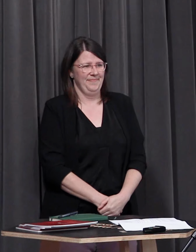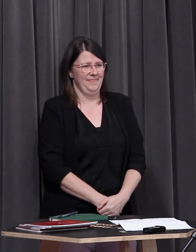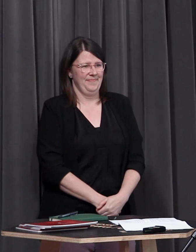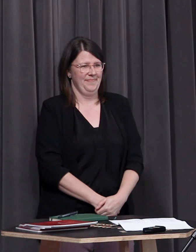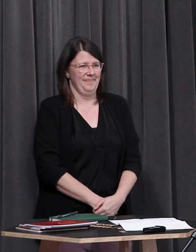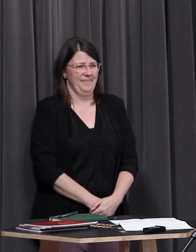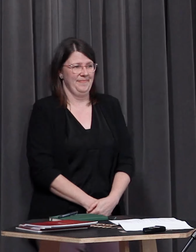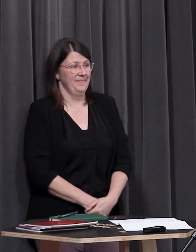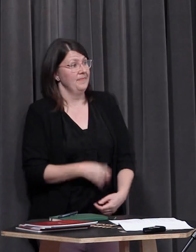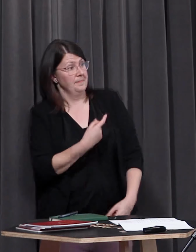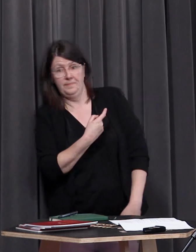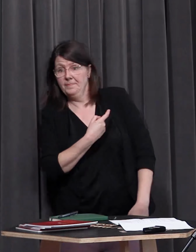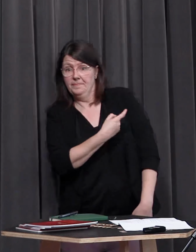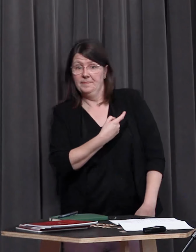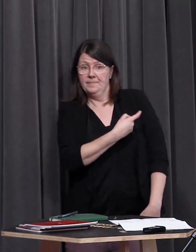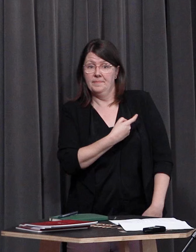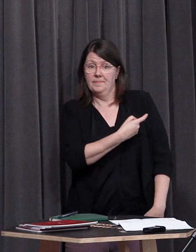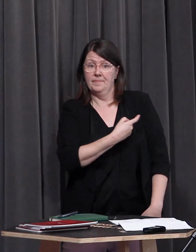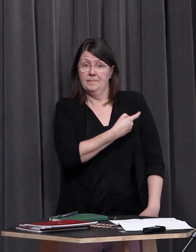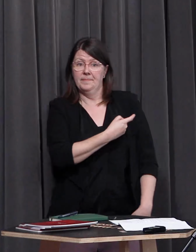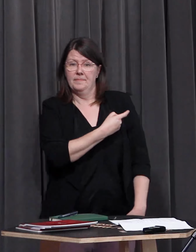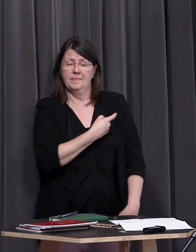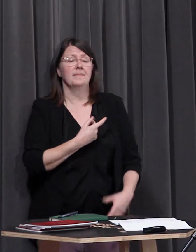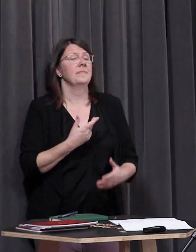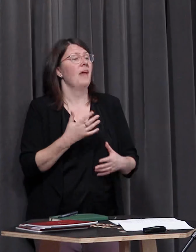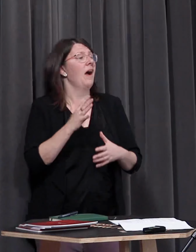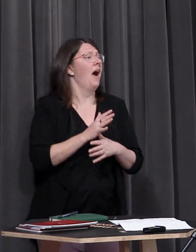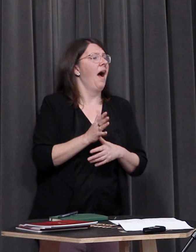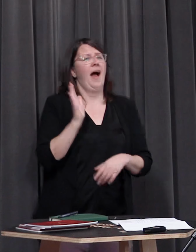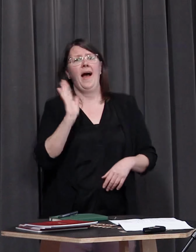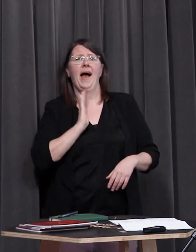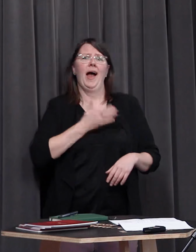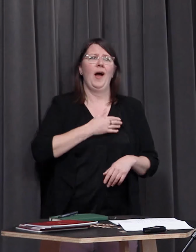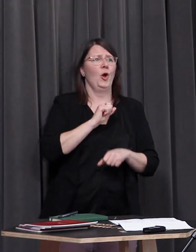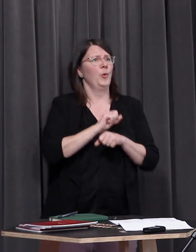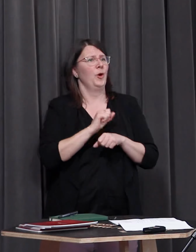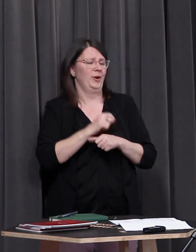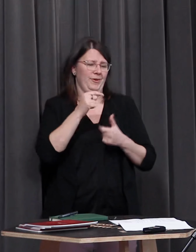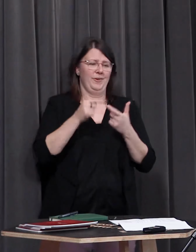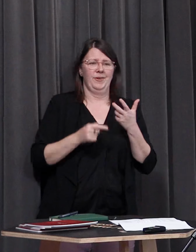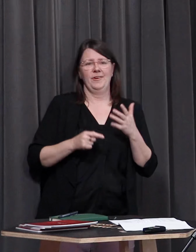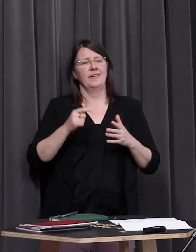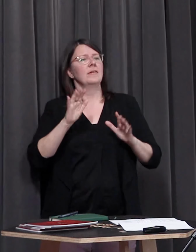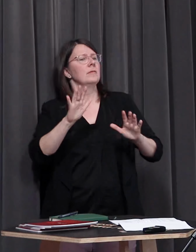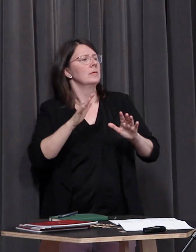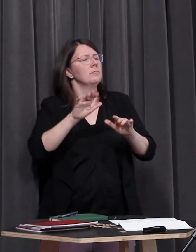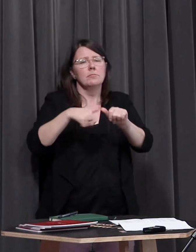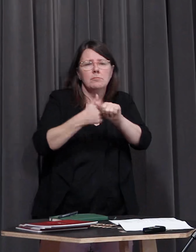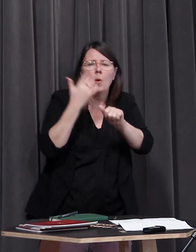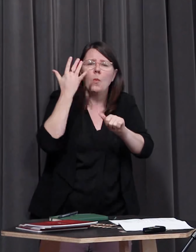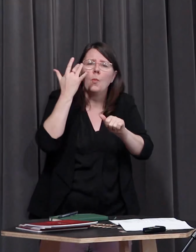So for us, one of the most important things is not just talk about what we do, but why we do